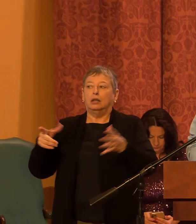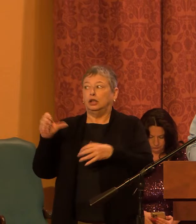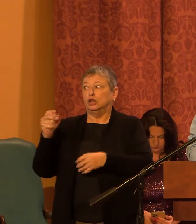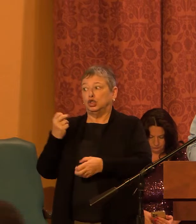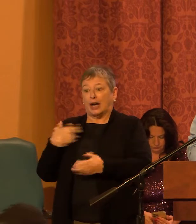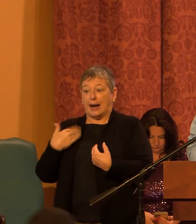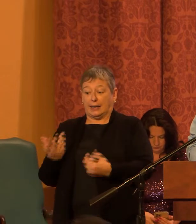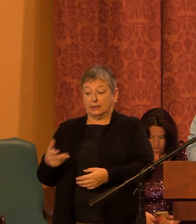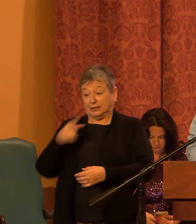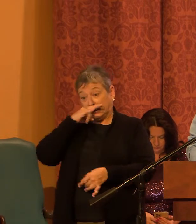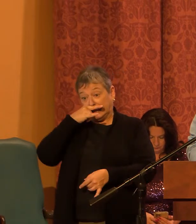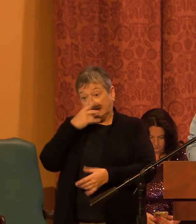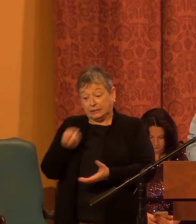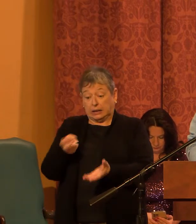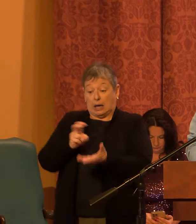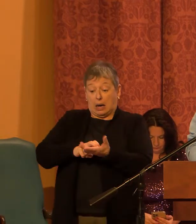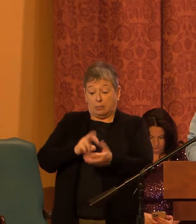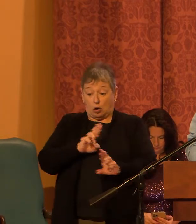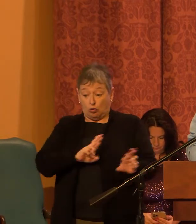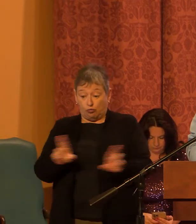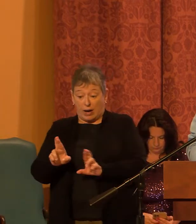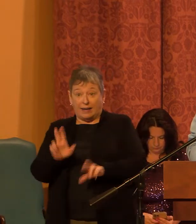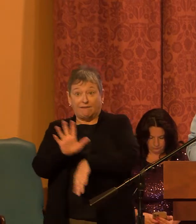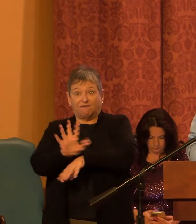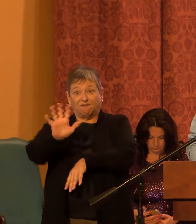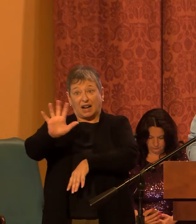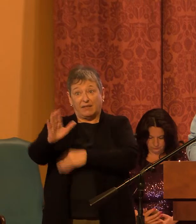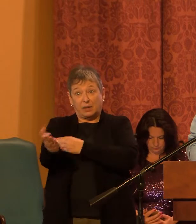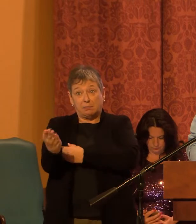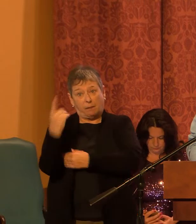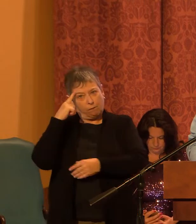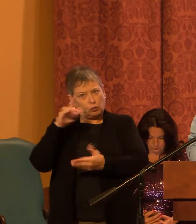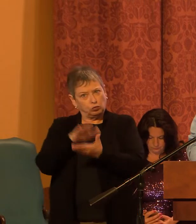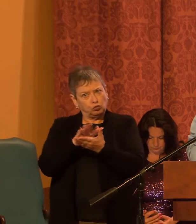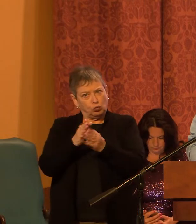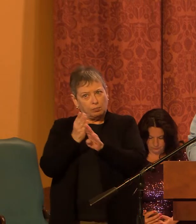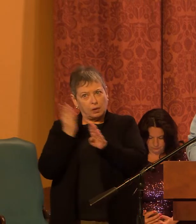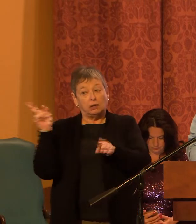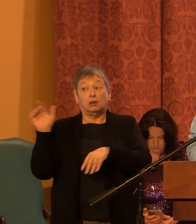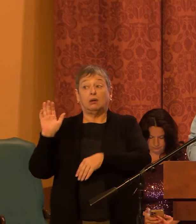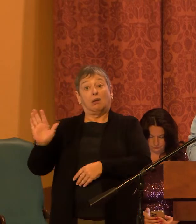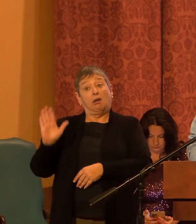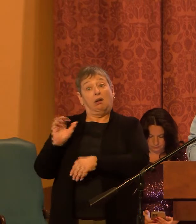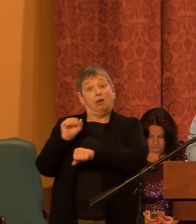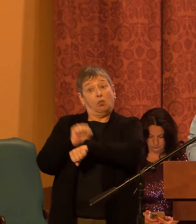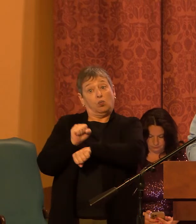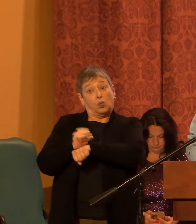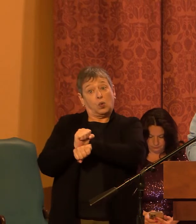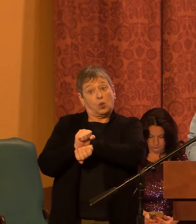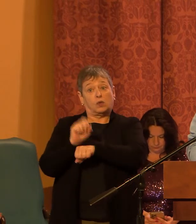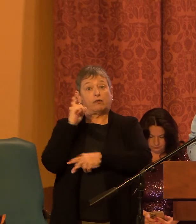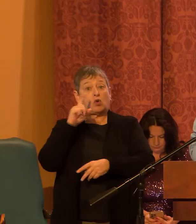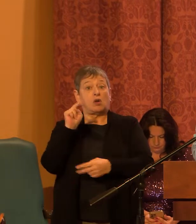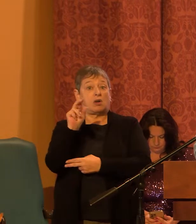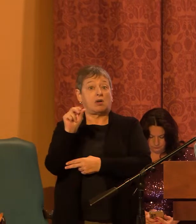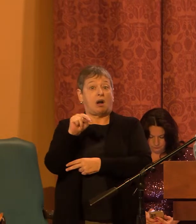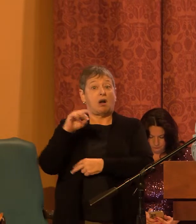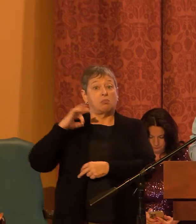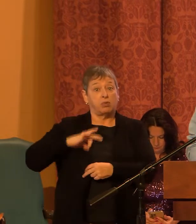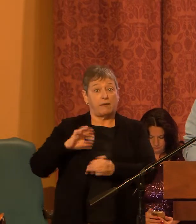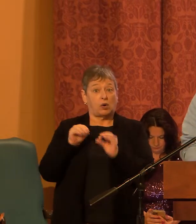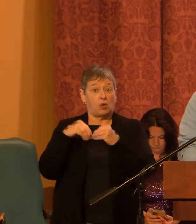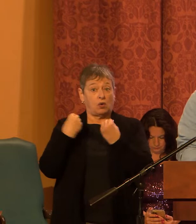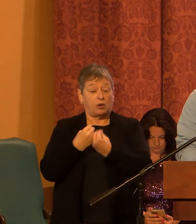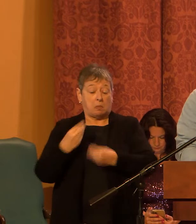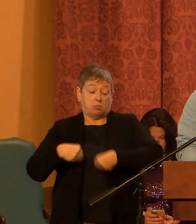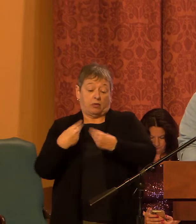by 5 a.m. daily. Danielle also works a full-time job for a nonprofit organization providing service